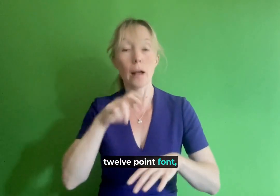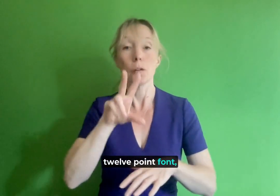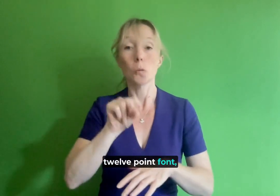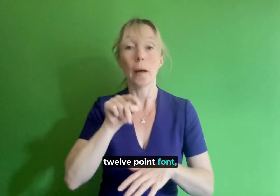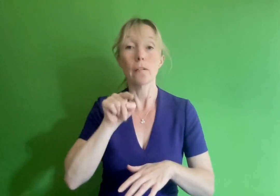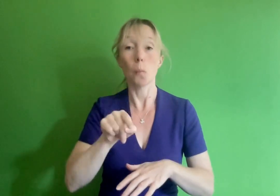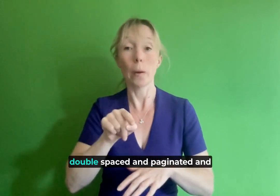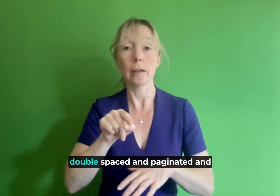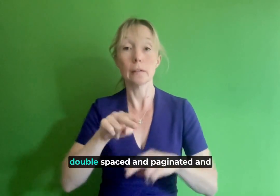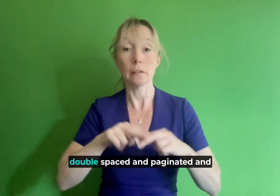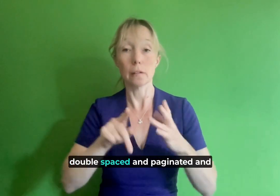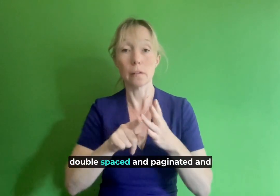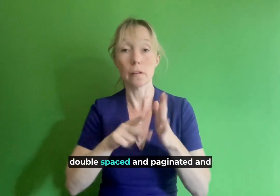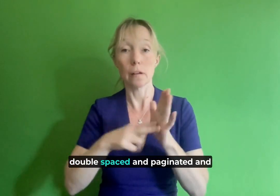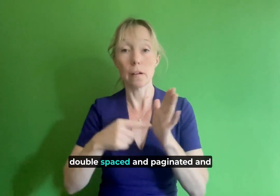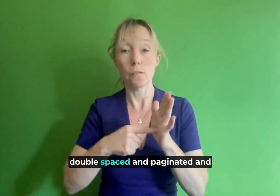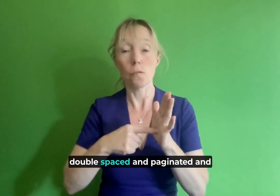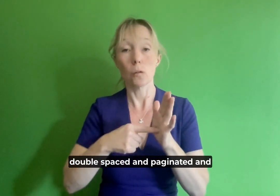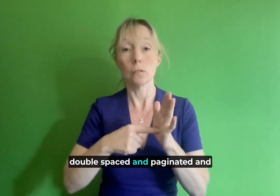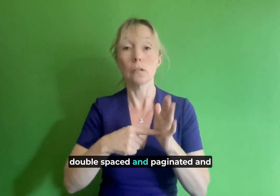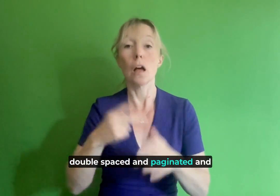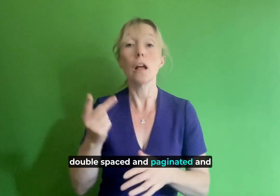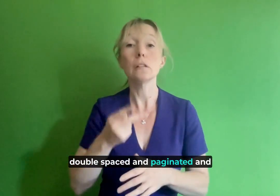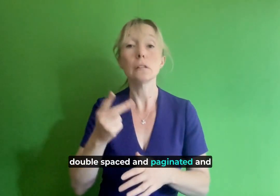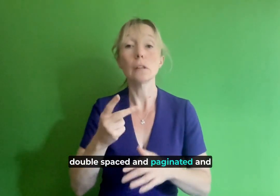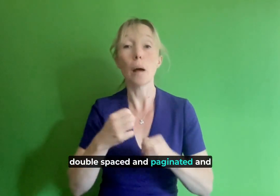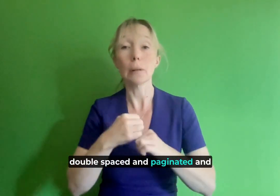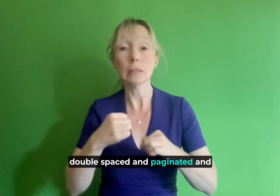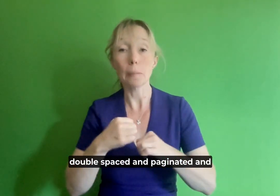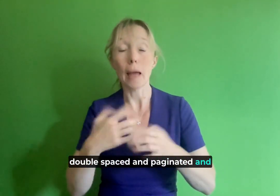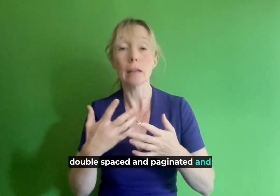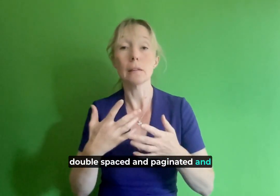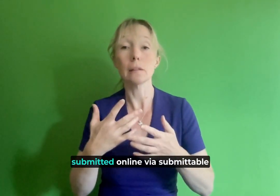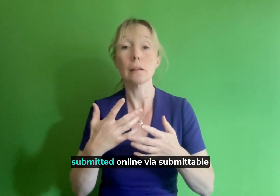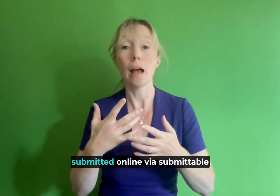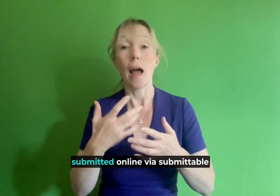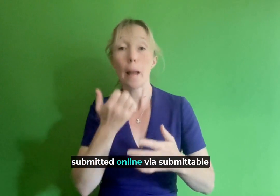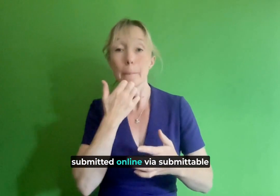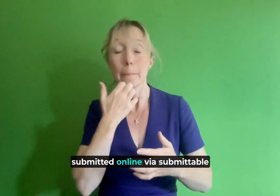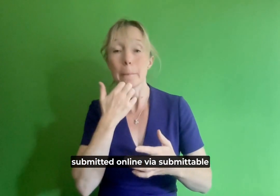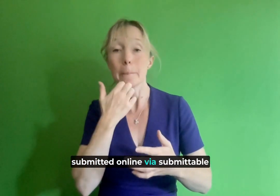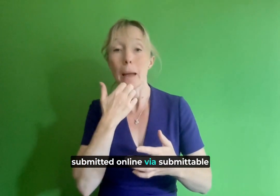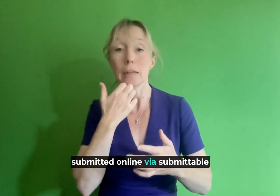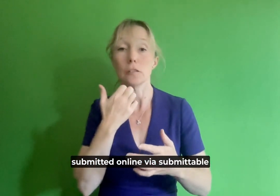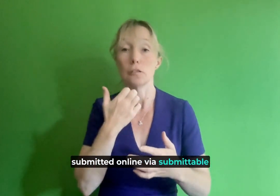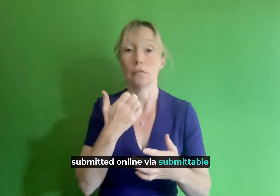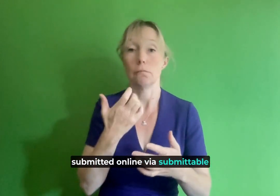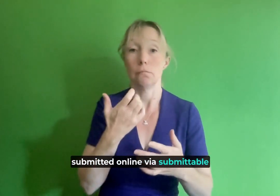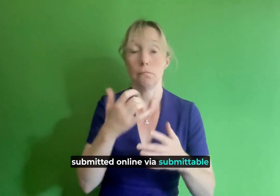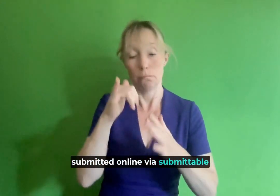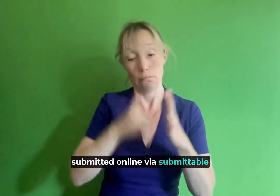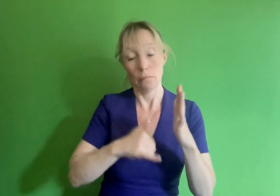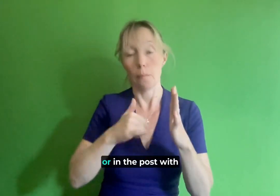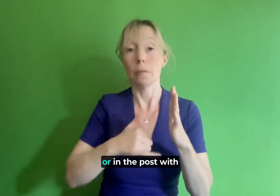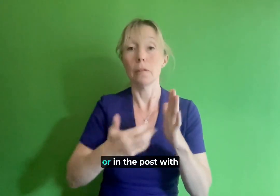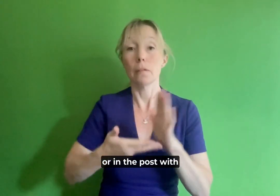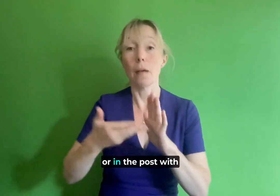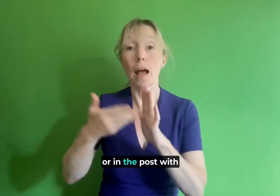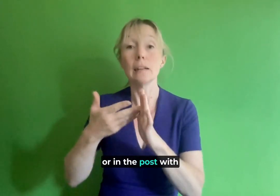font, double-spaced, and paginated, and submitted online via Submittable, or in the post